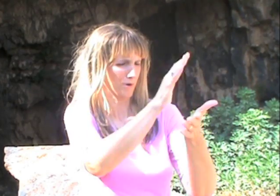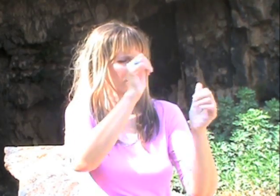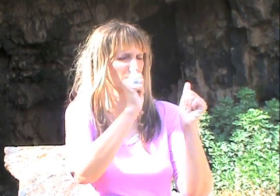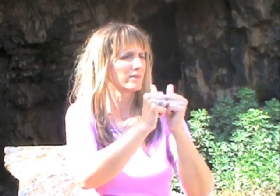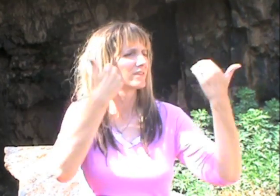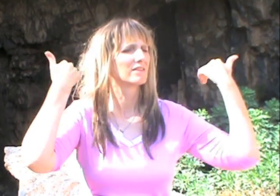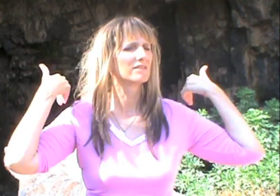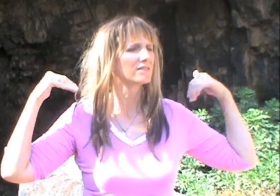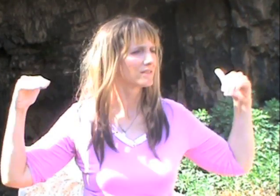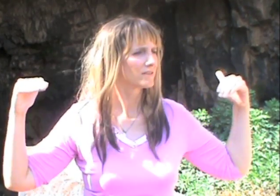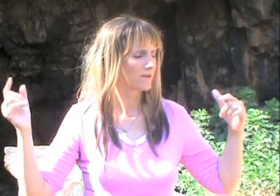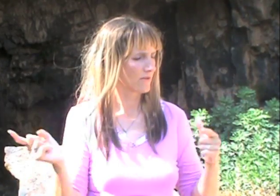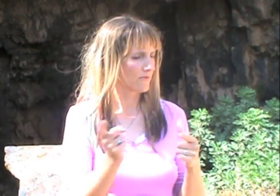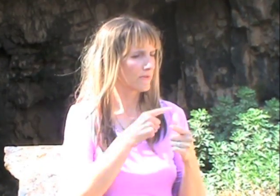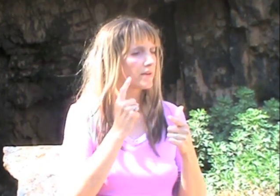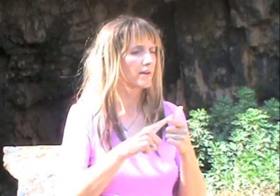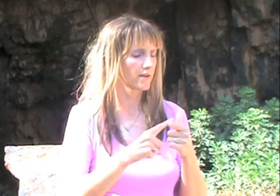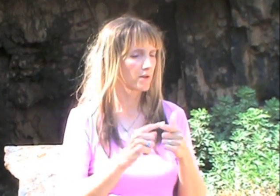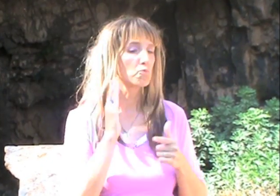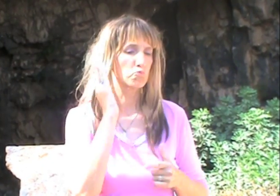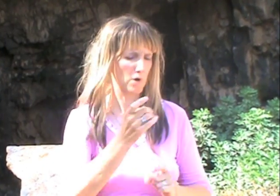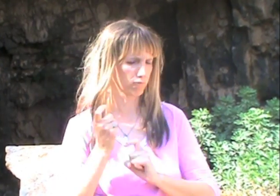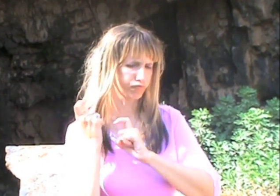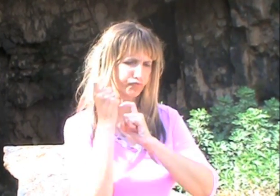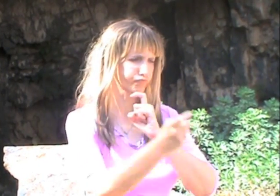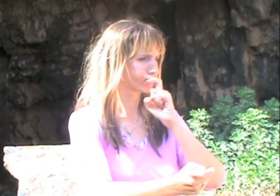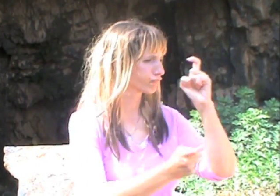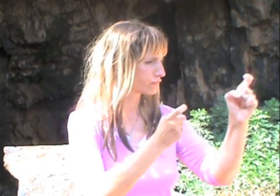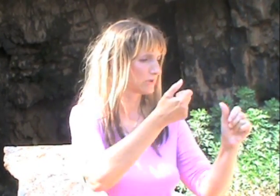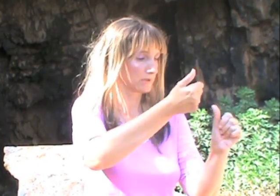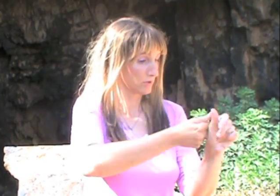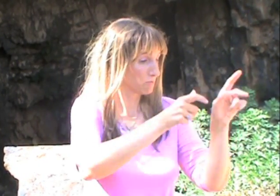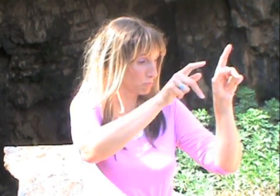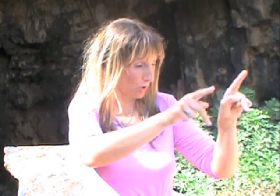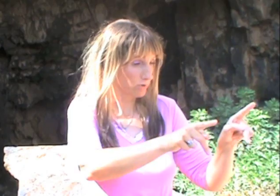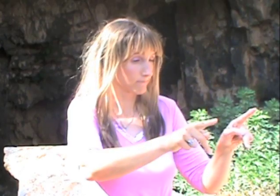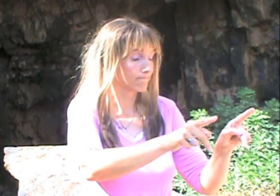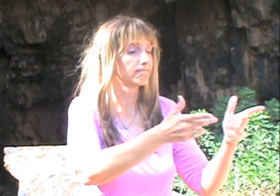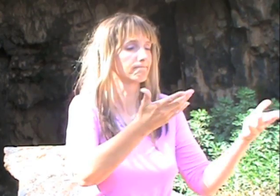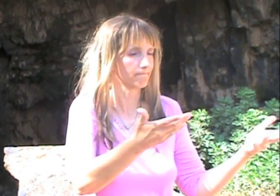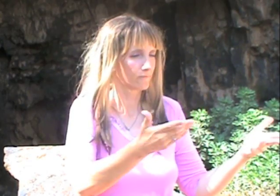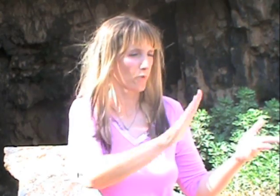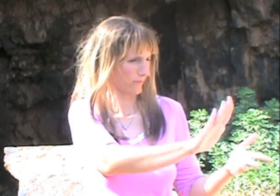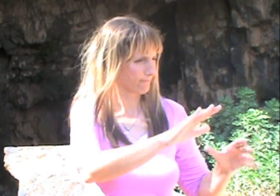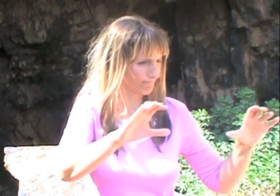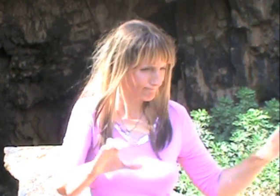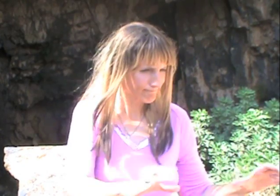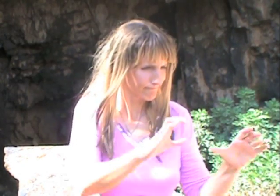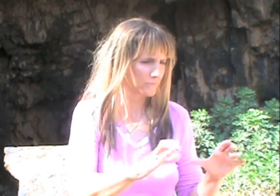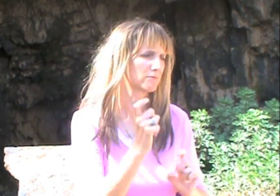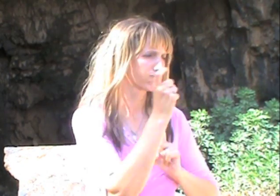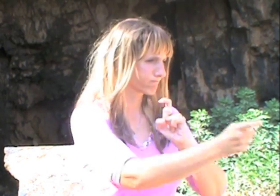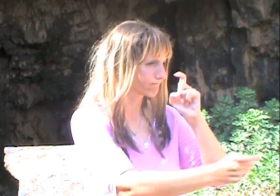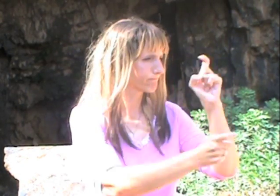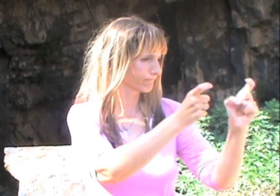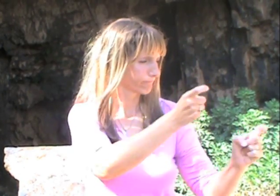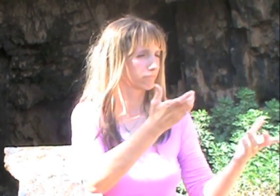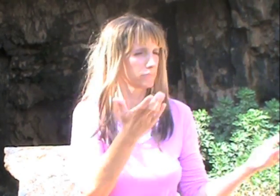his Father's glory with his angels, and then he will reward each person according to what they have